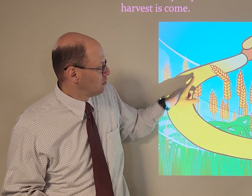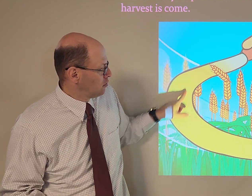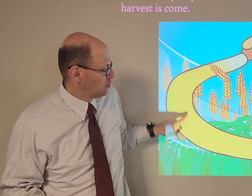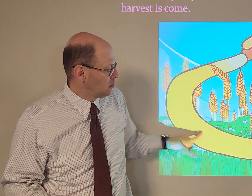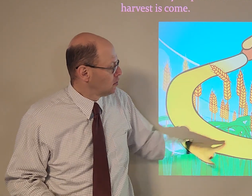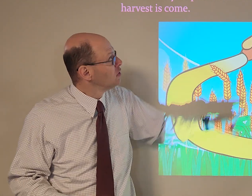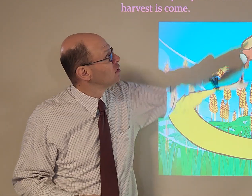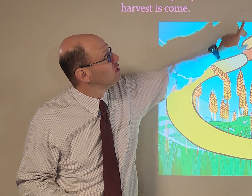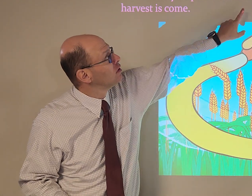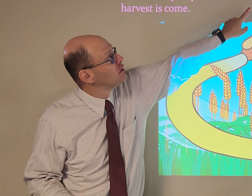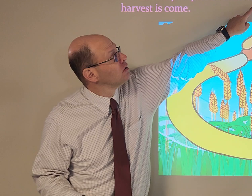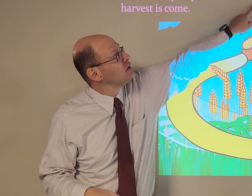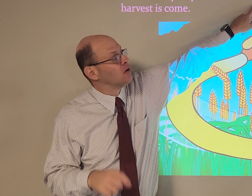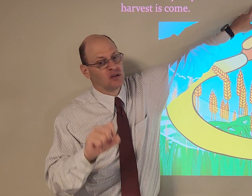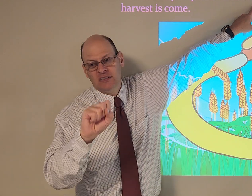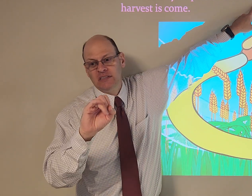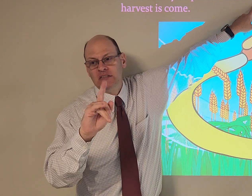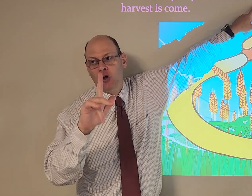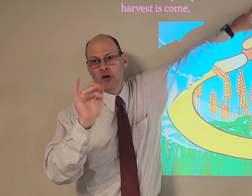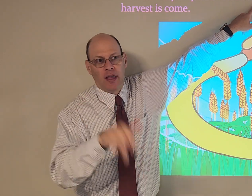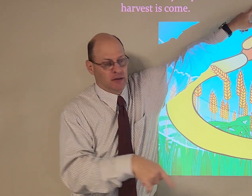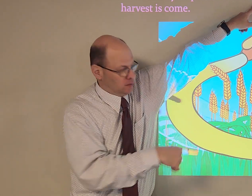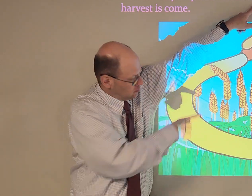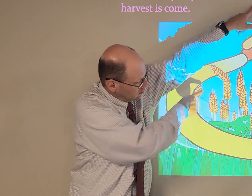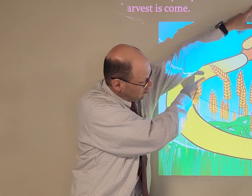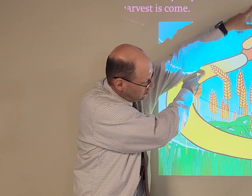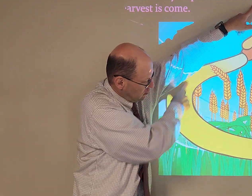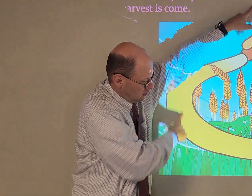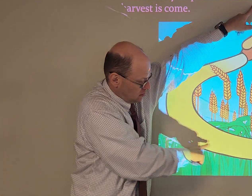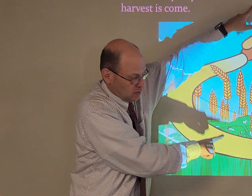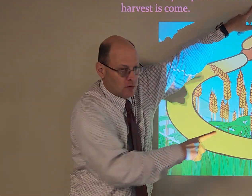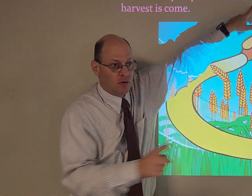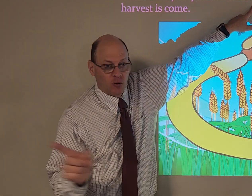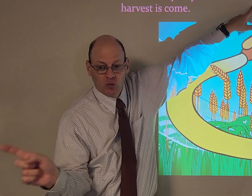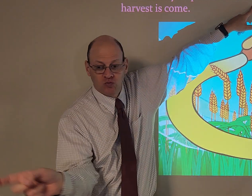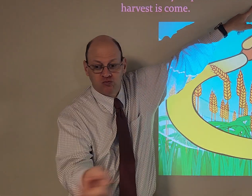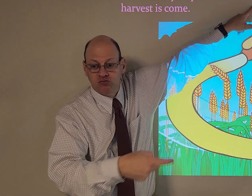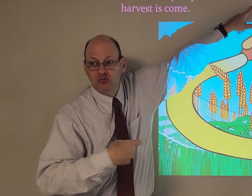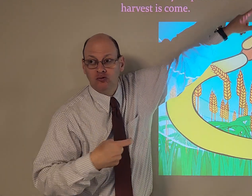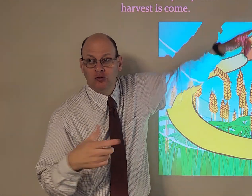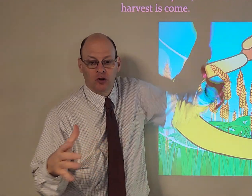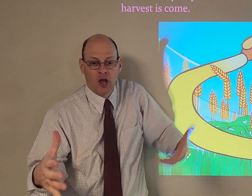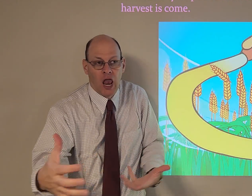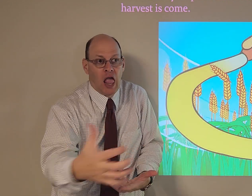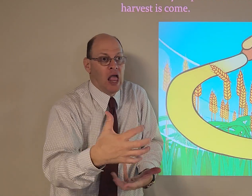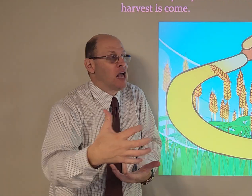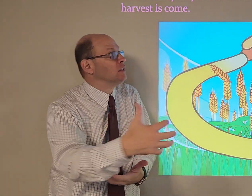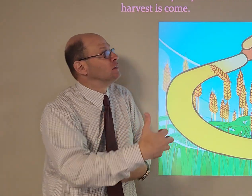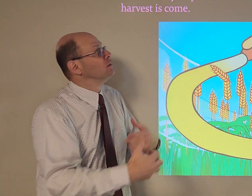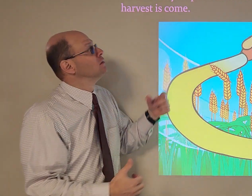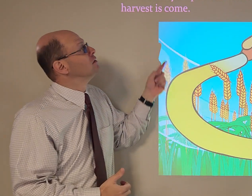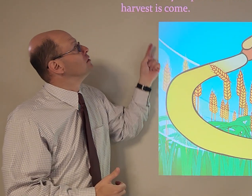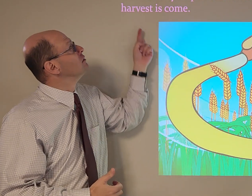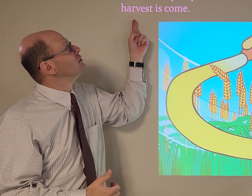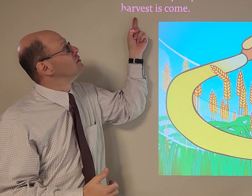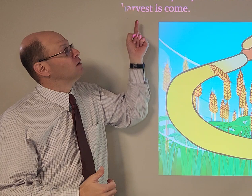because the harvest is come. So if you can remember the sickle, it's a harvesting